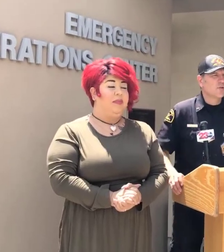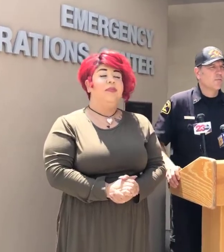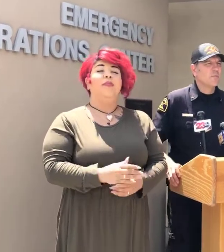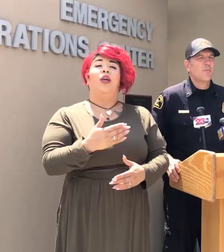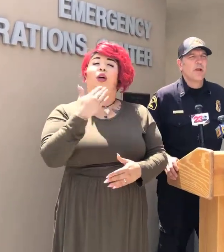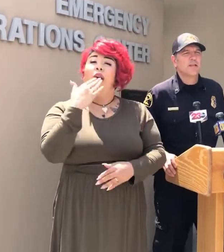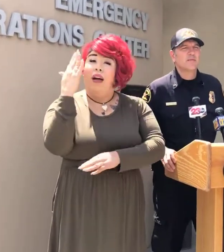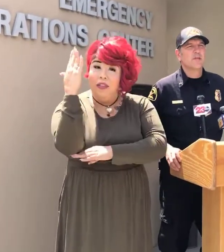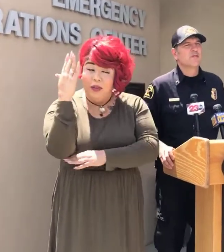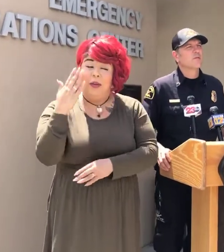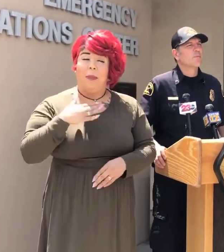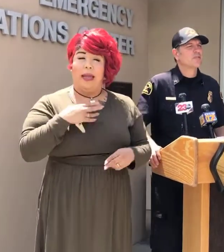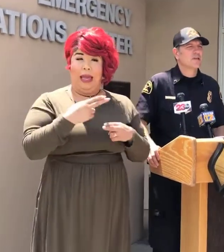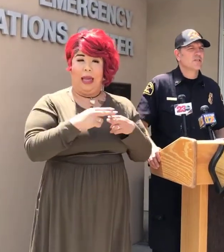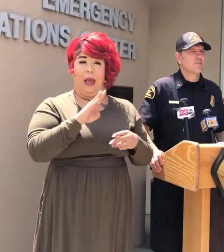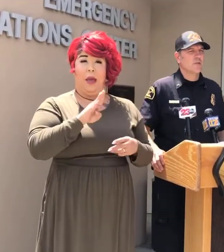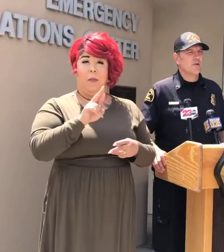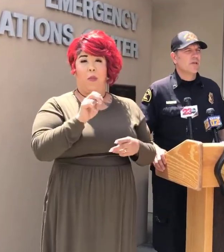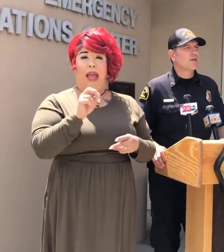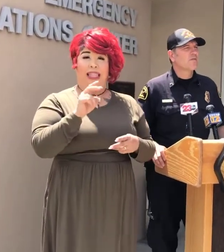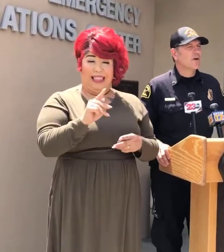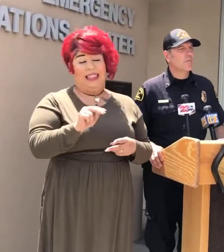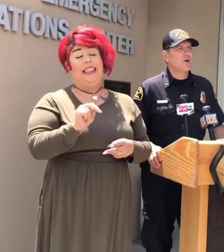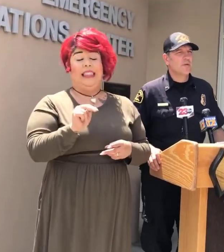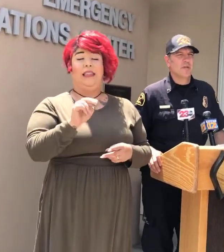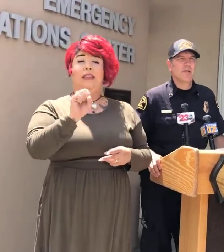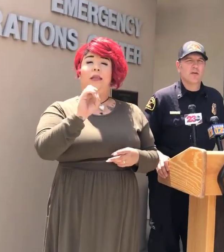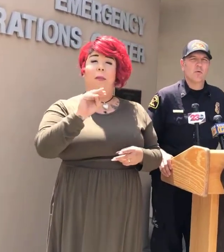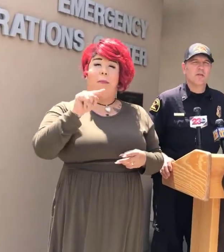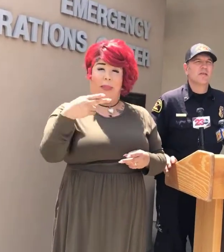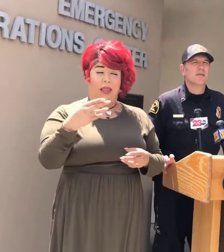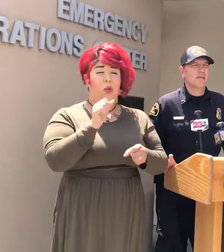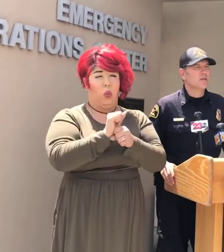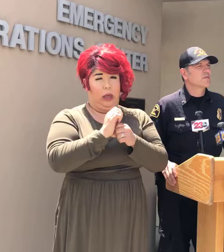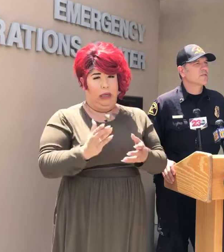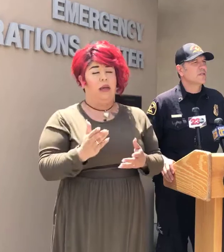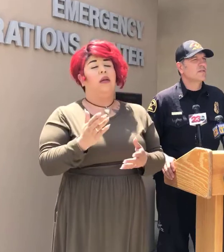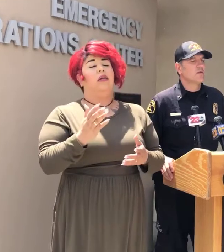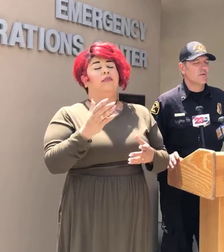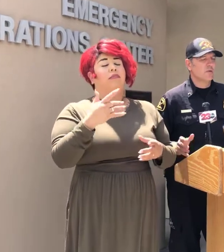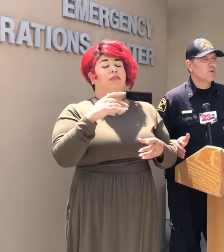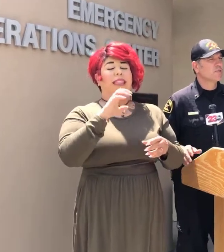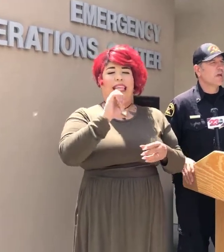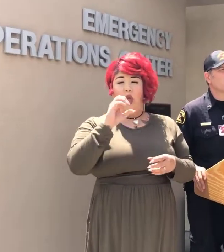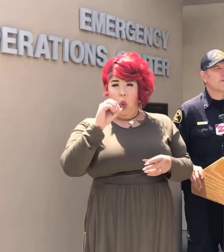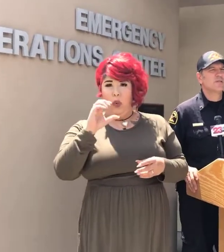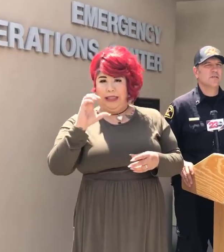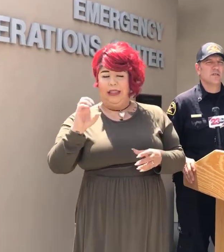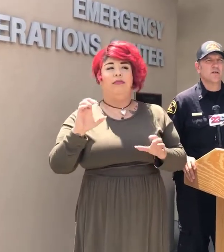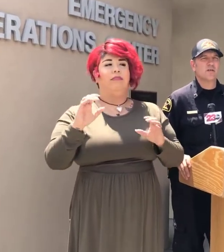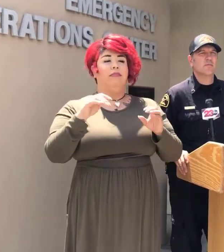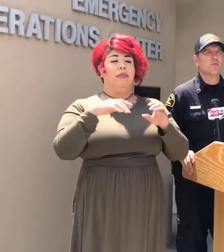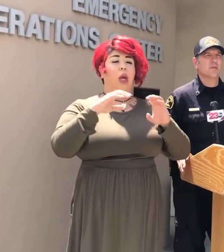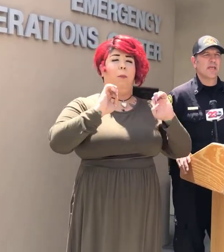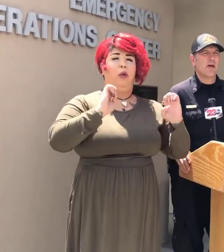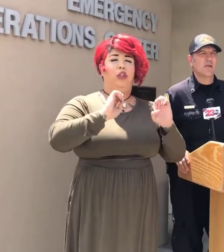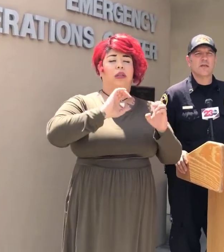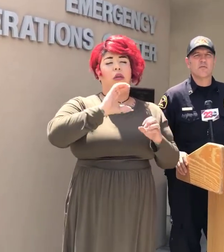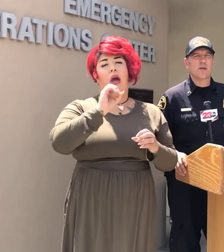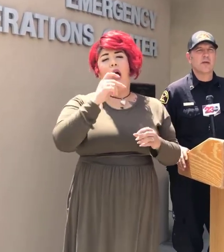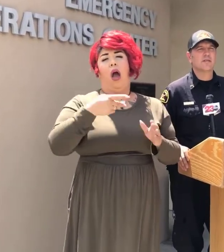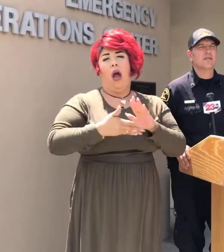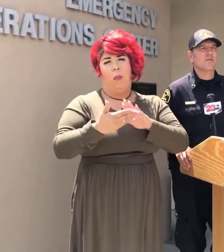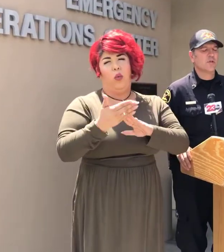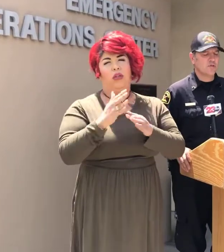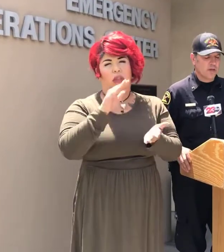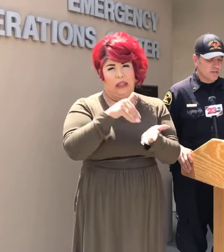Good afternoon. Brandon Smith, the Battalion Chief with Kern County Fire Department, and here working at the EOC, or the Emergency Operations Center, to support the county